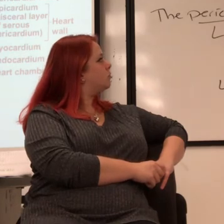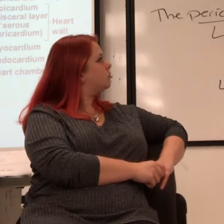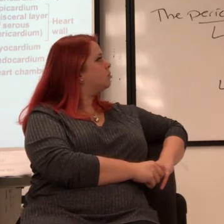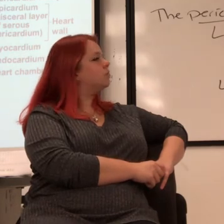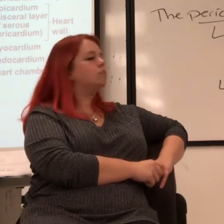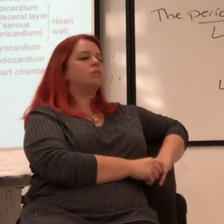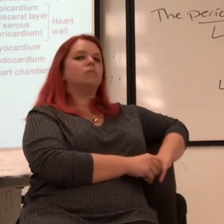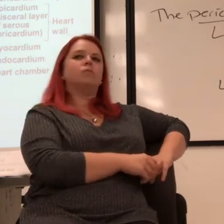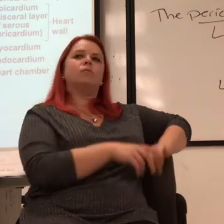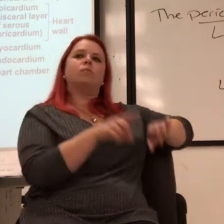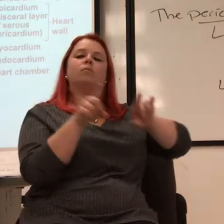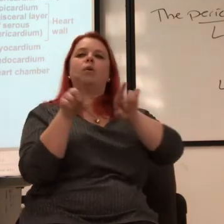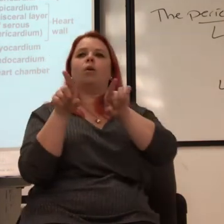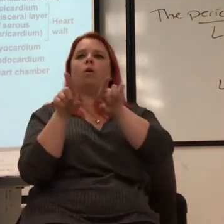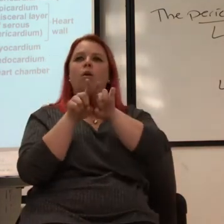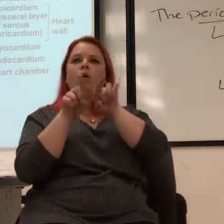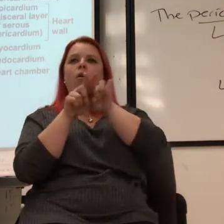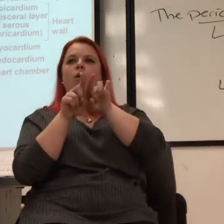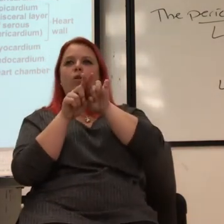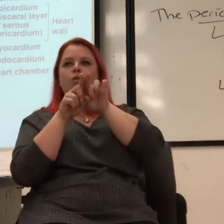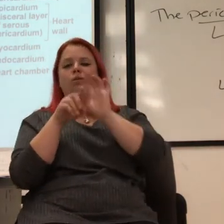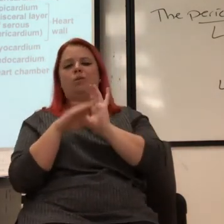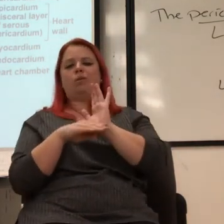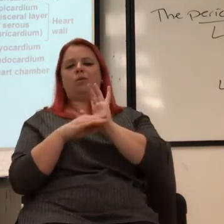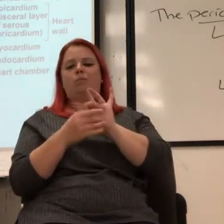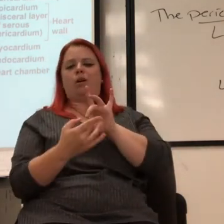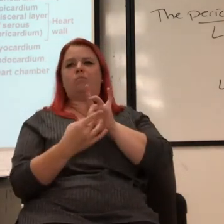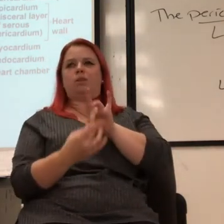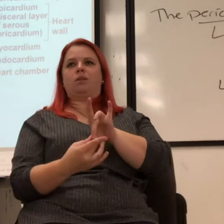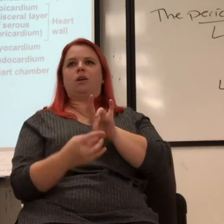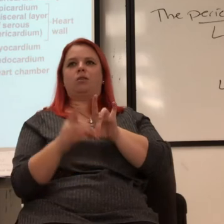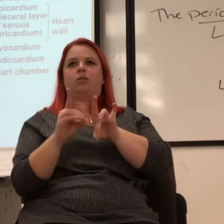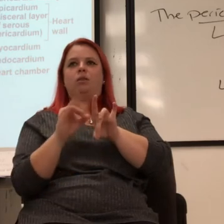that also attaches inferiorly at the diaphragm.